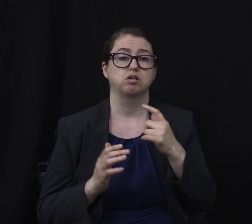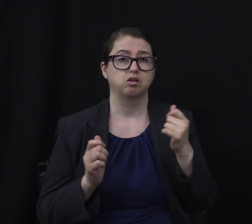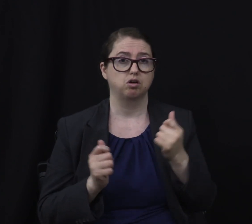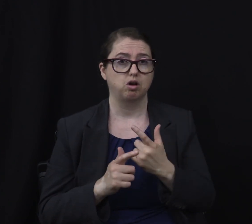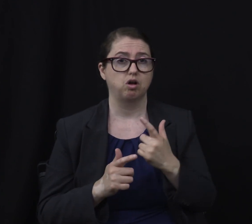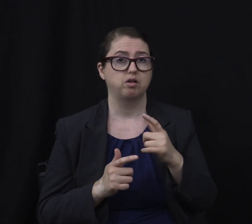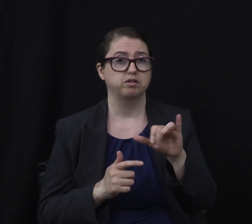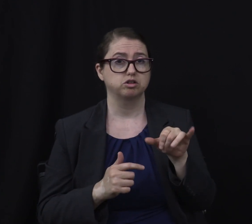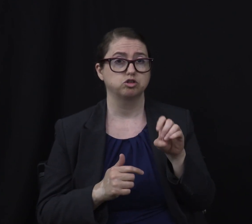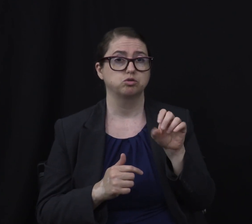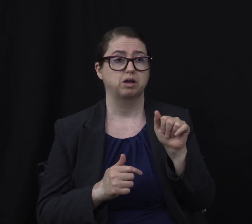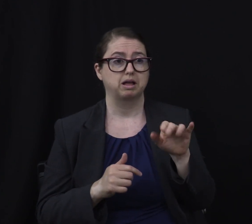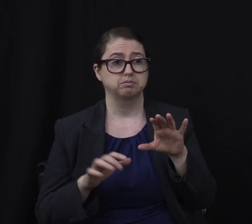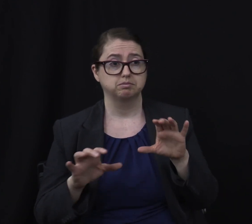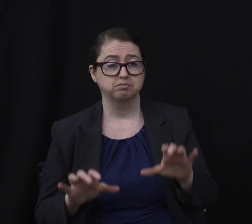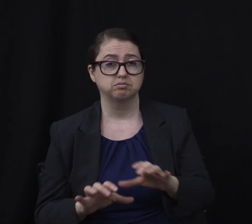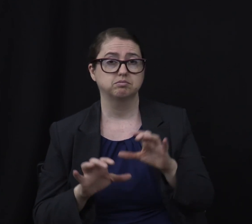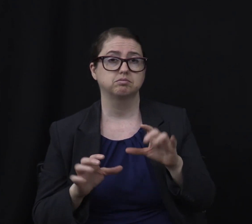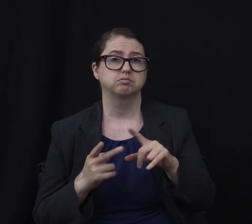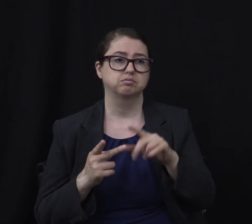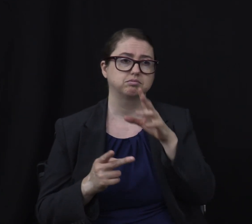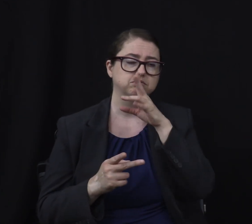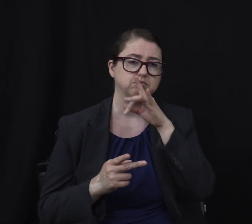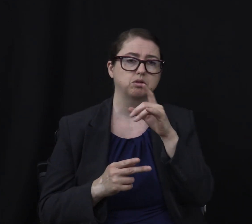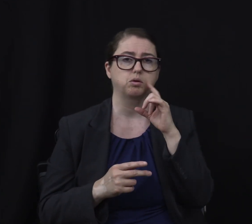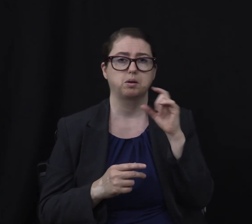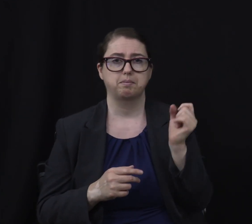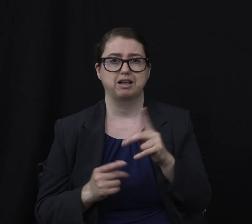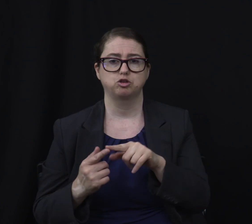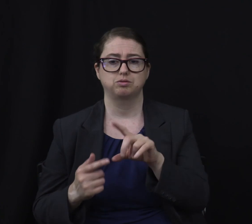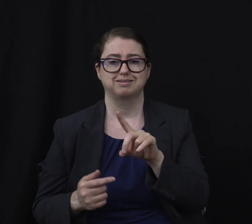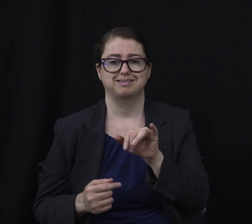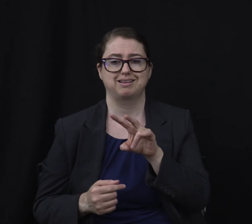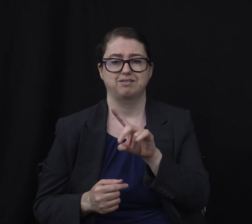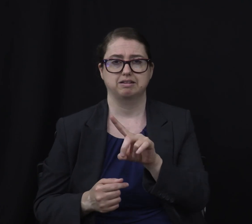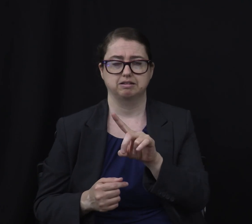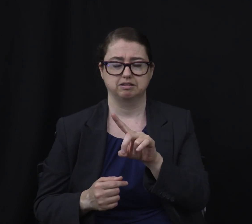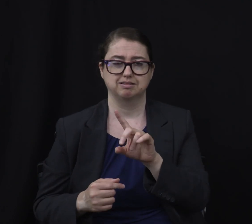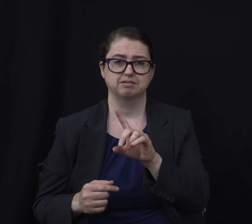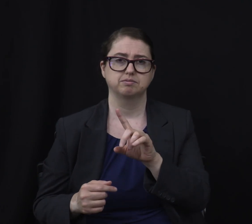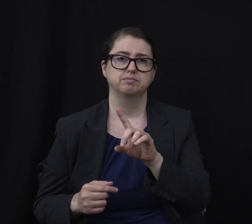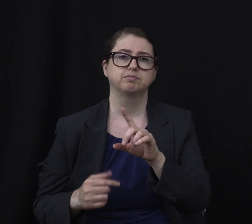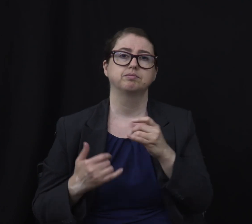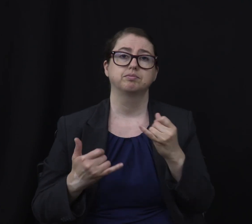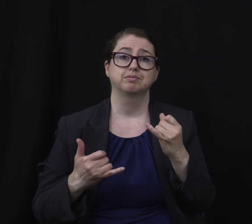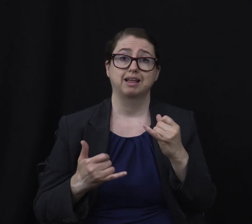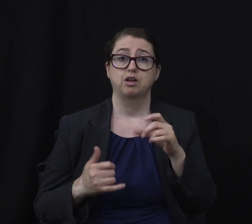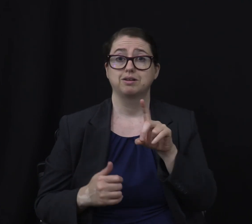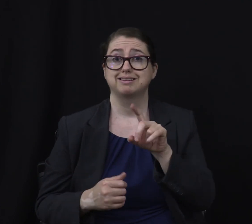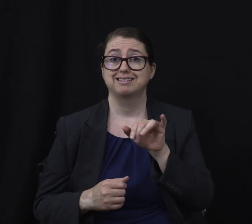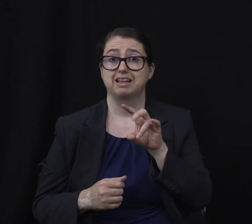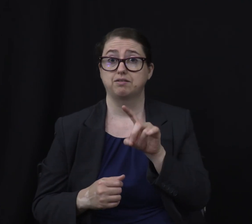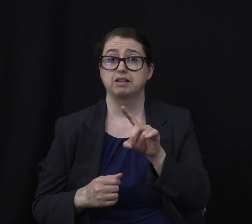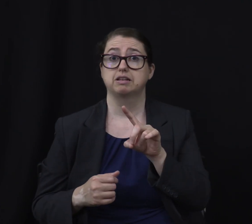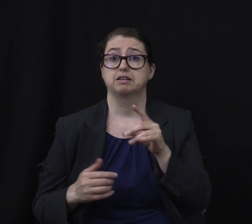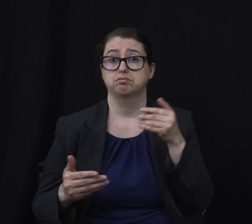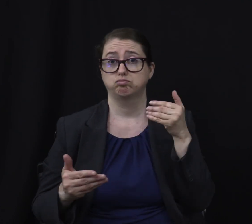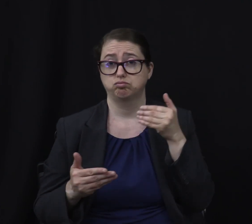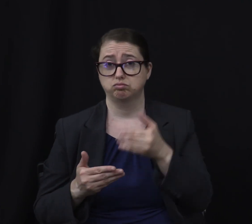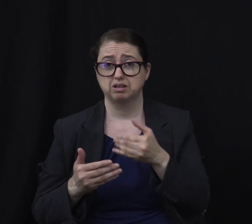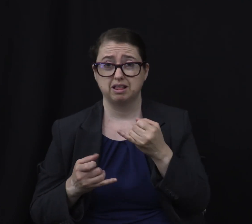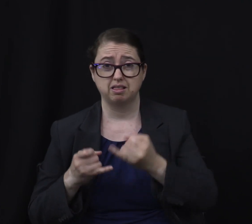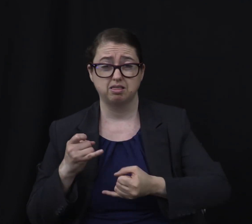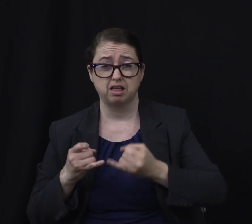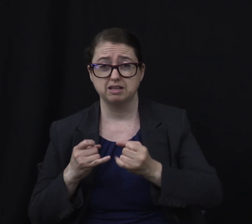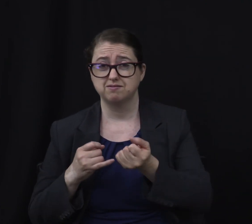did makes its way back to David. And so now at the end of David's life, on his deathbed, again, one of the